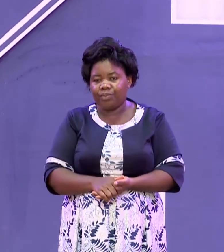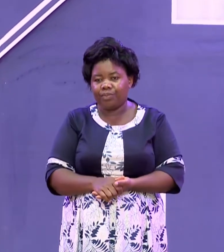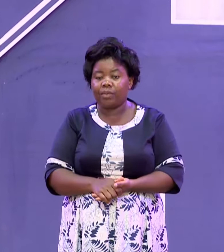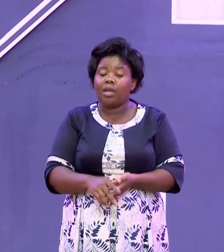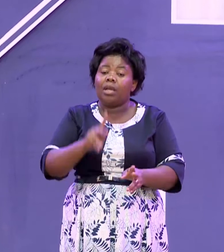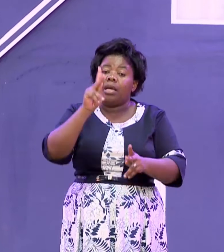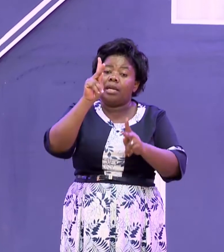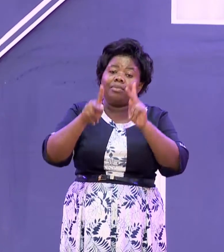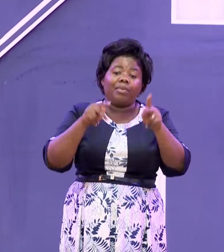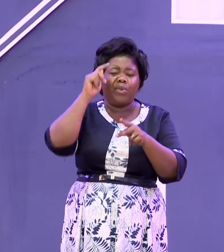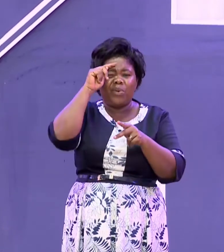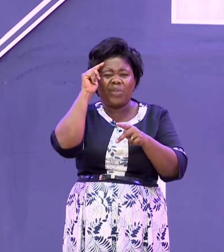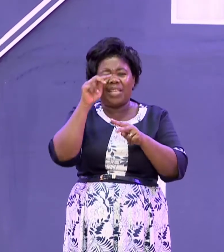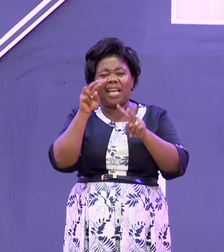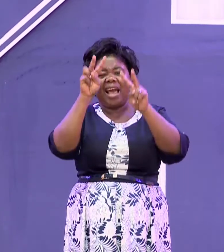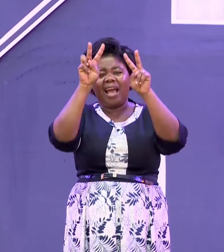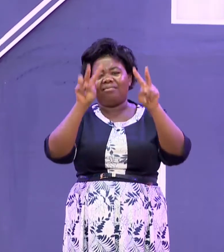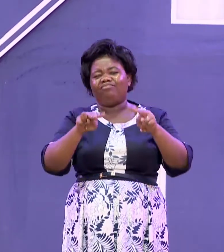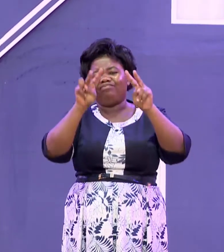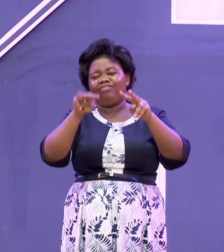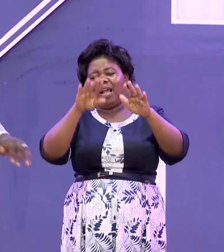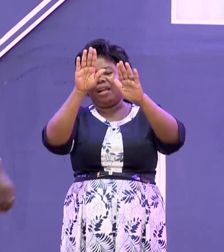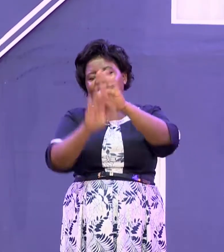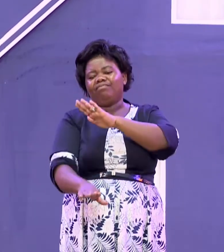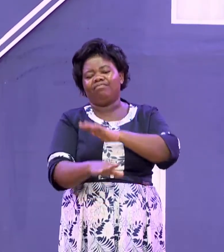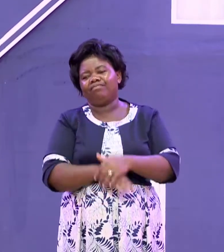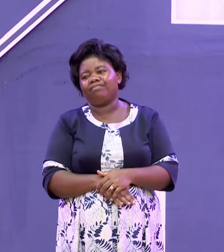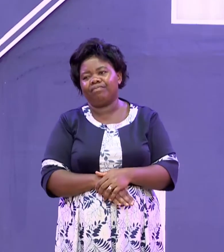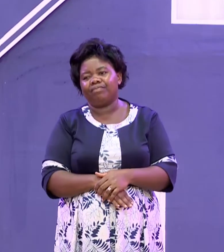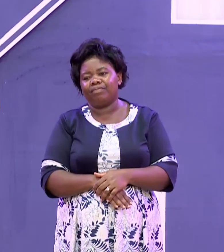people we regard as low people.